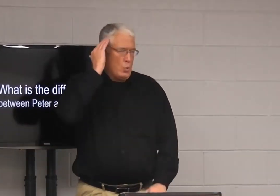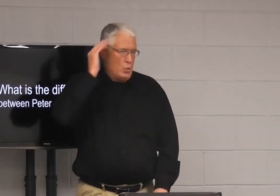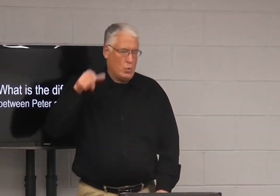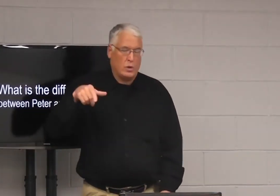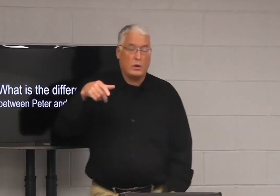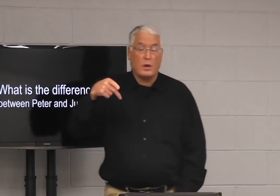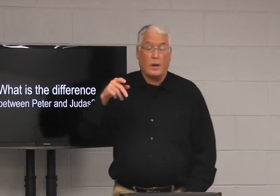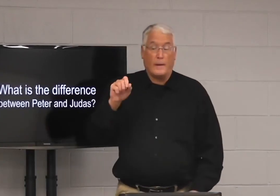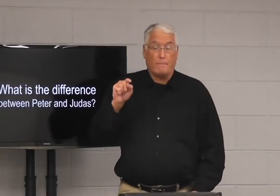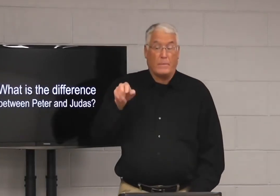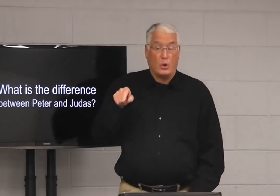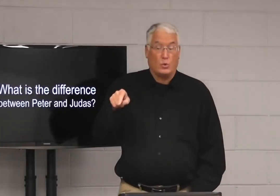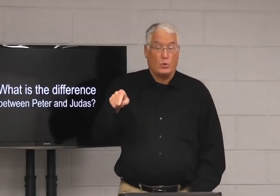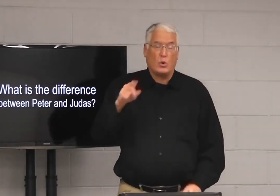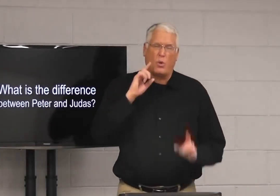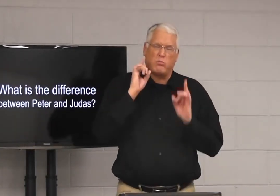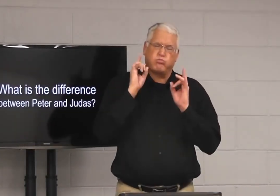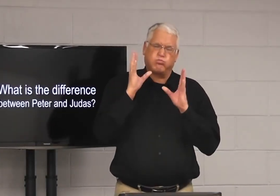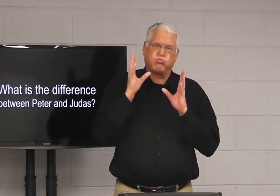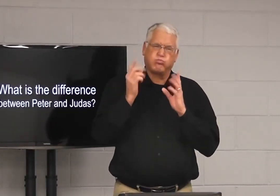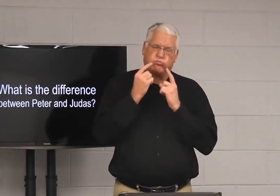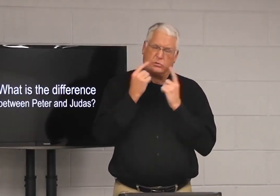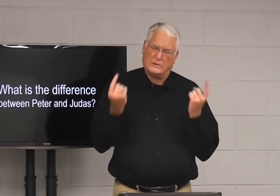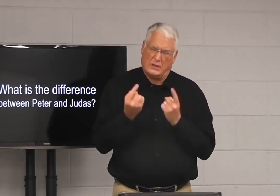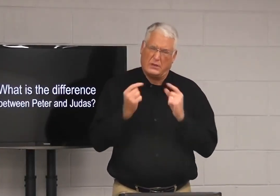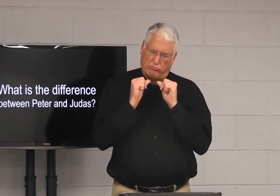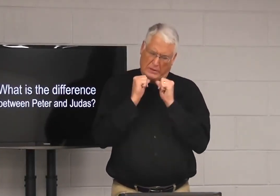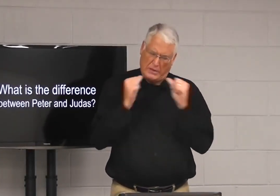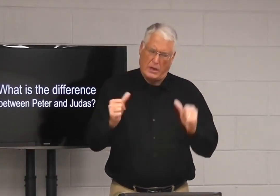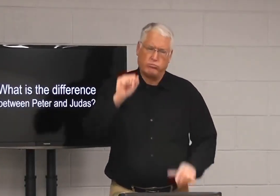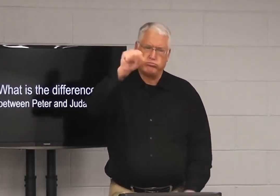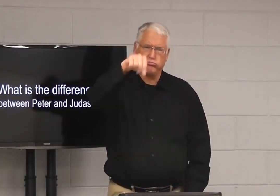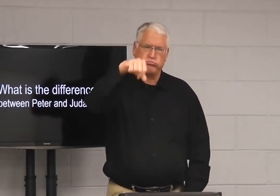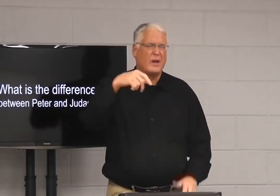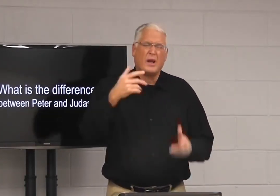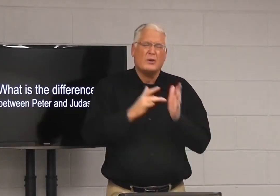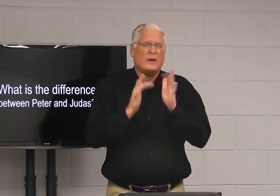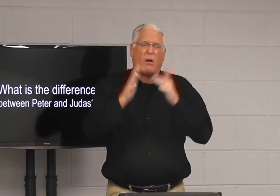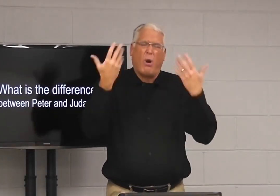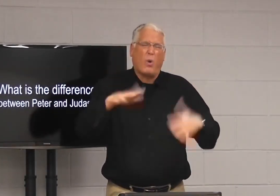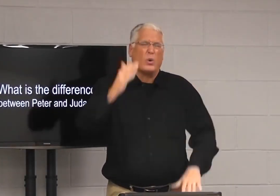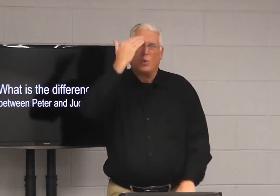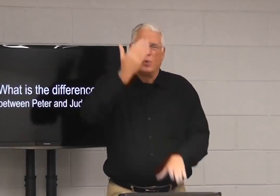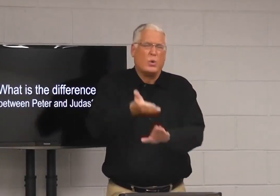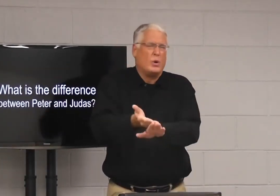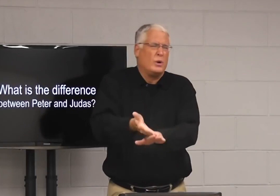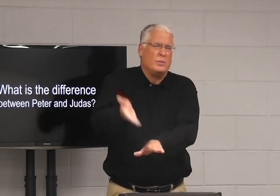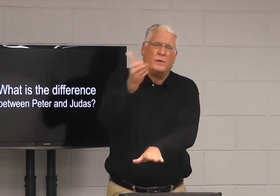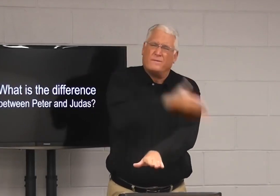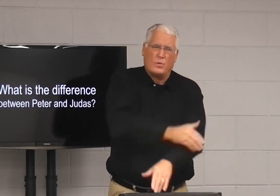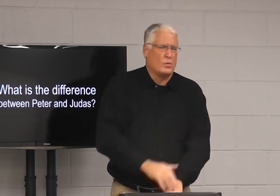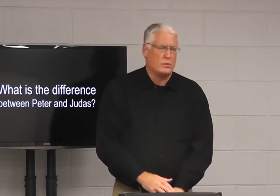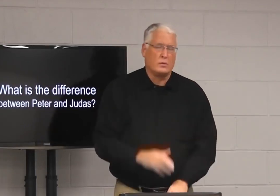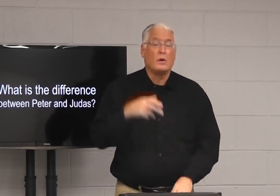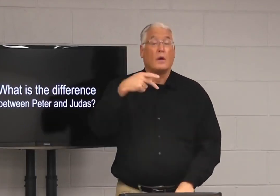So Jesus knew that Peter, it was a horrible sin of denial, but Jesus already knew